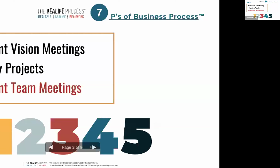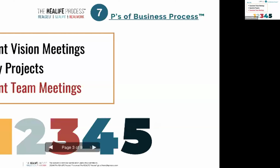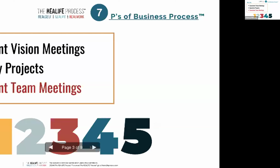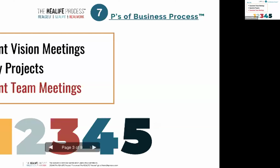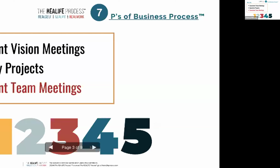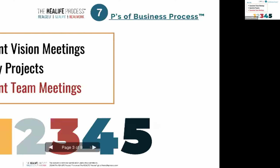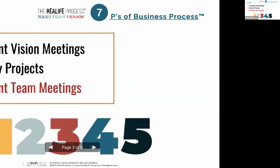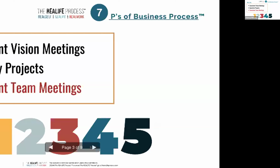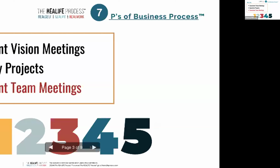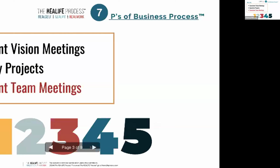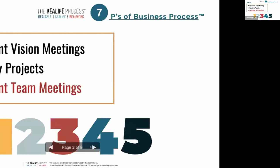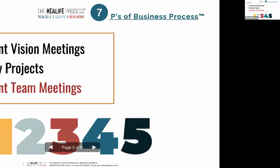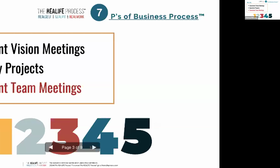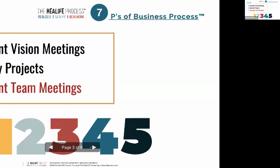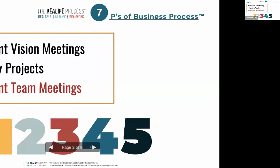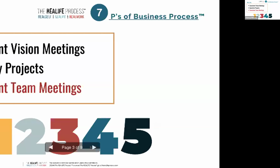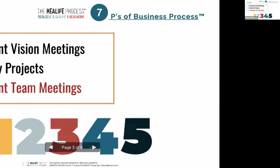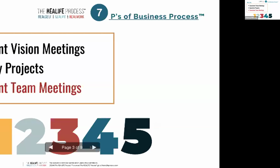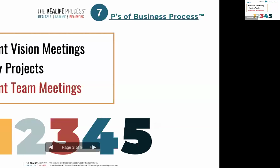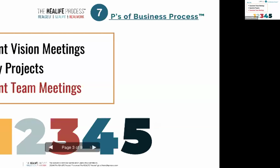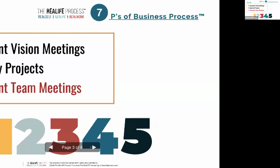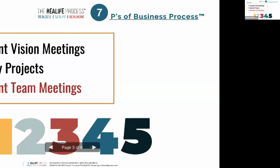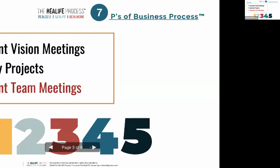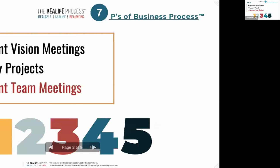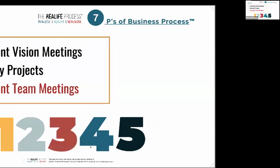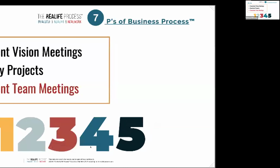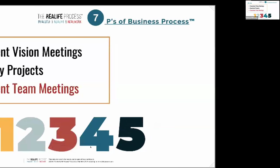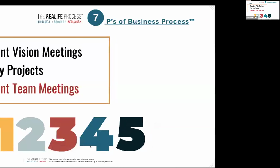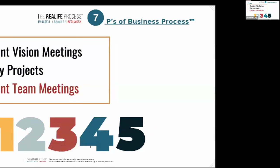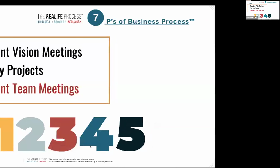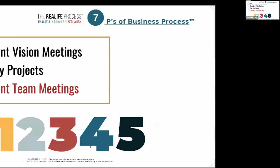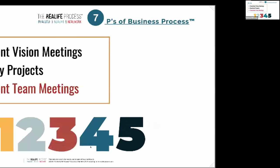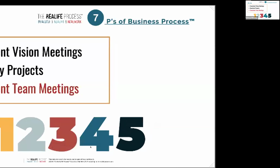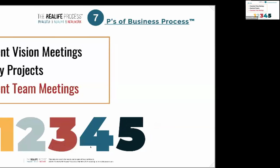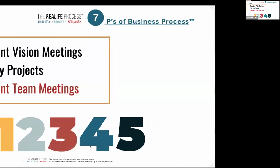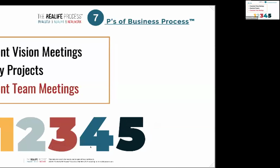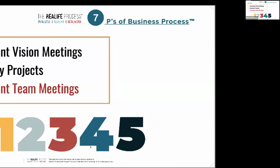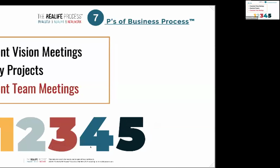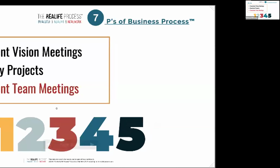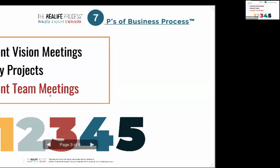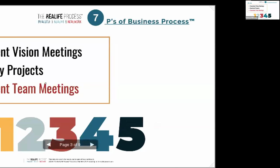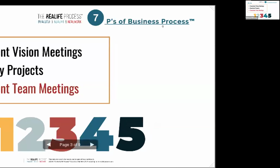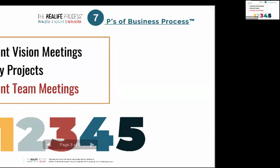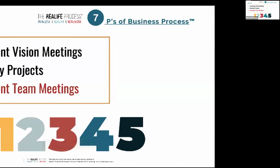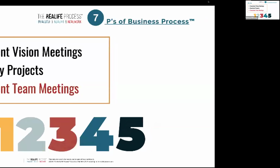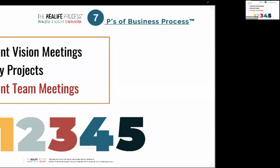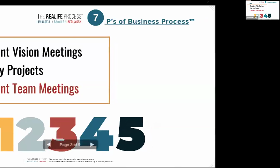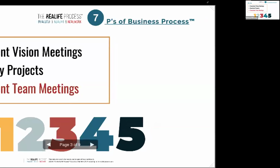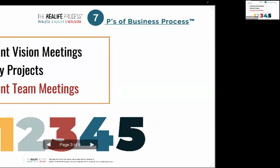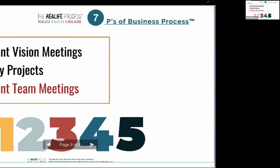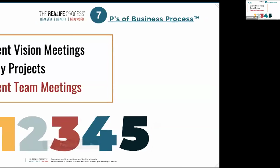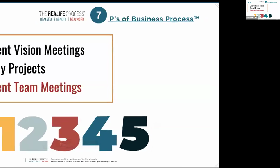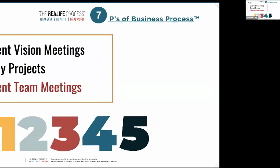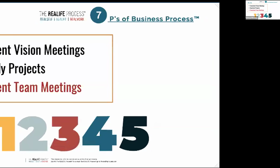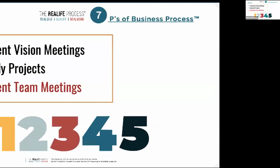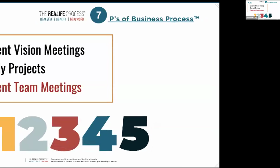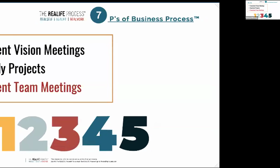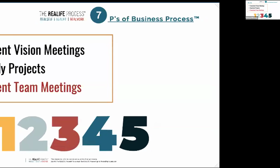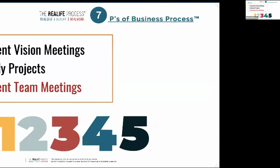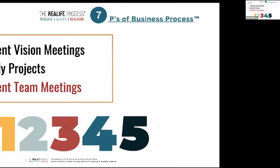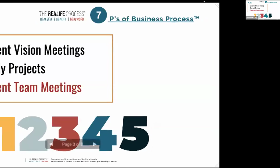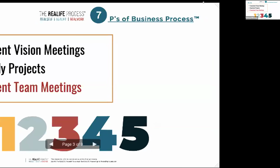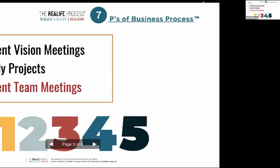and writing down some actionable steps around that project. And here's the key, then putting it on your